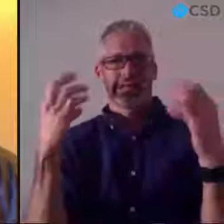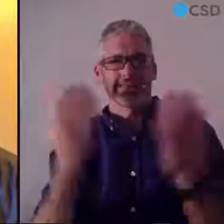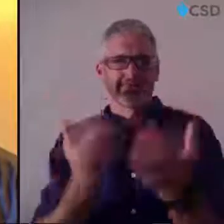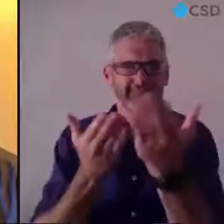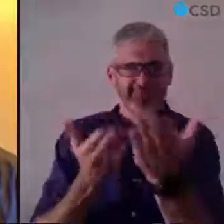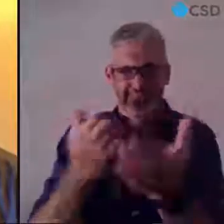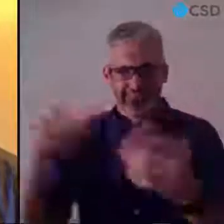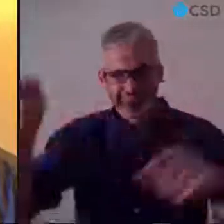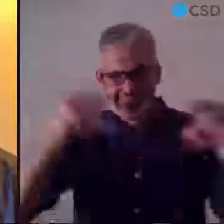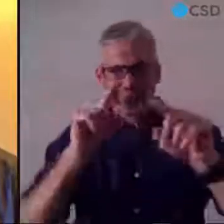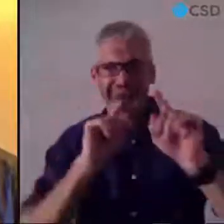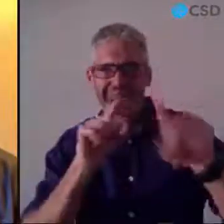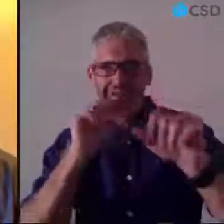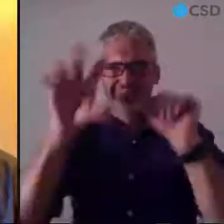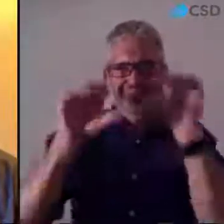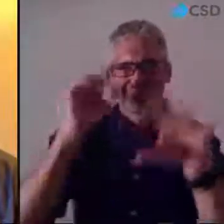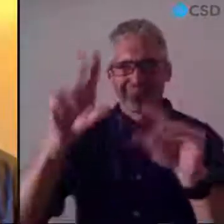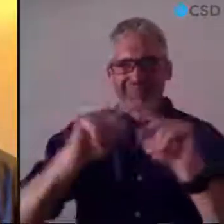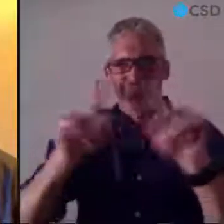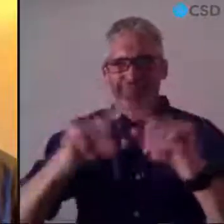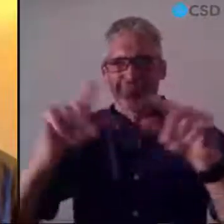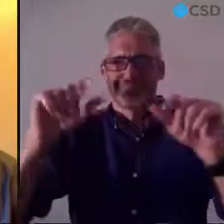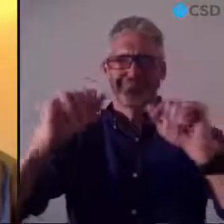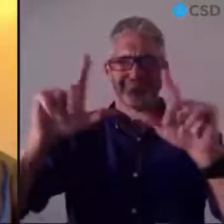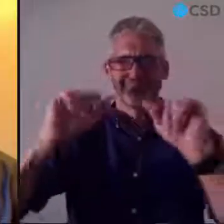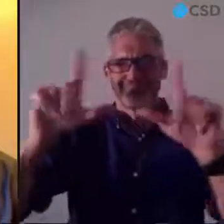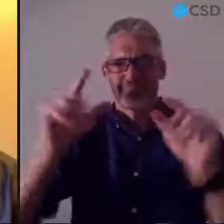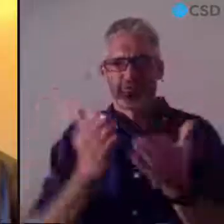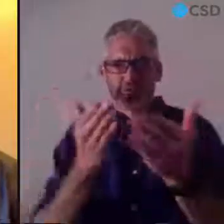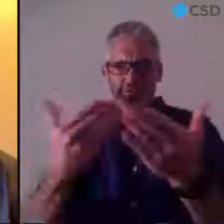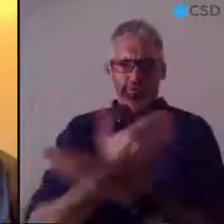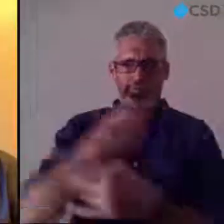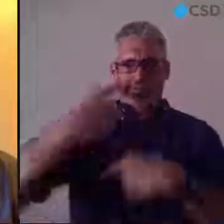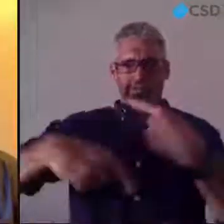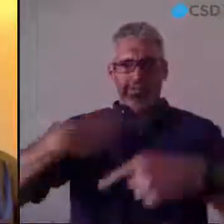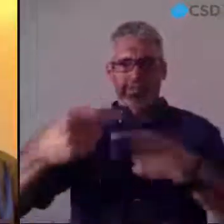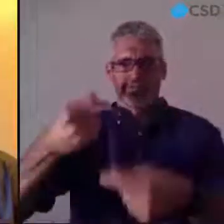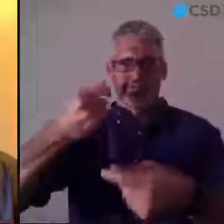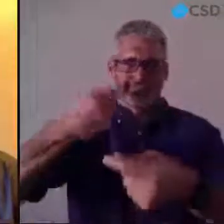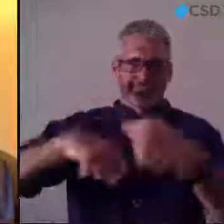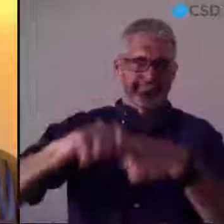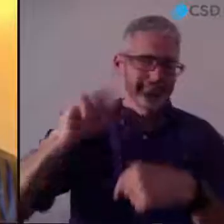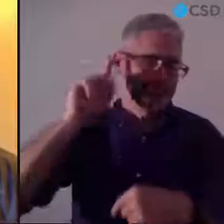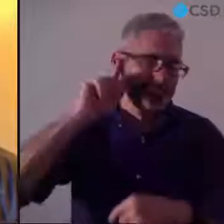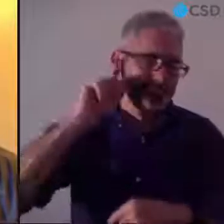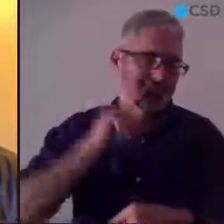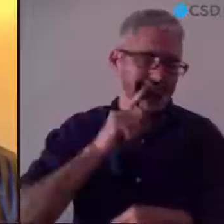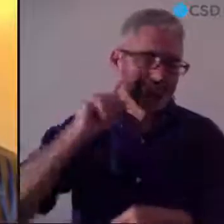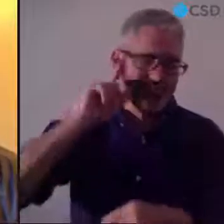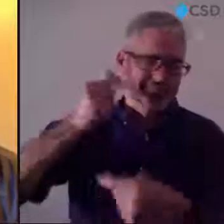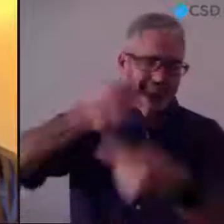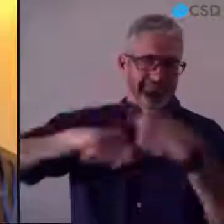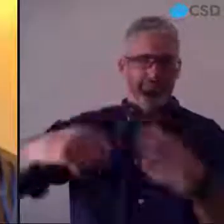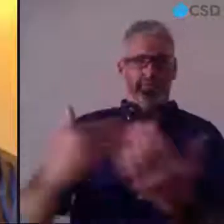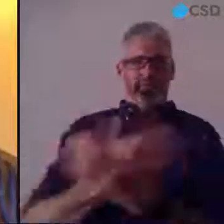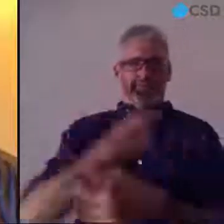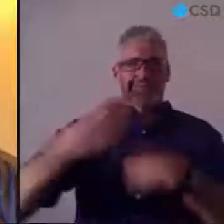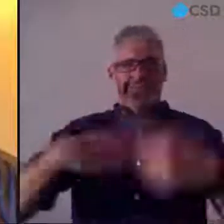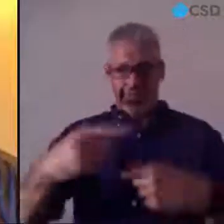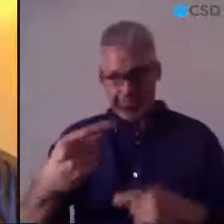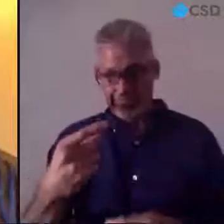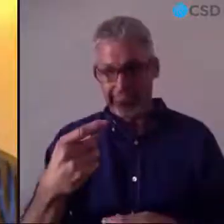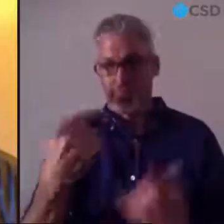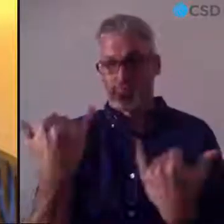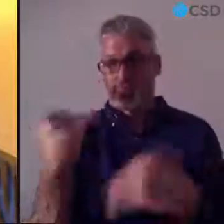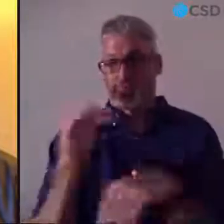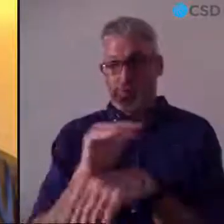week's responses were really good about different signs for deaf, different ideas. People put up different videos about changing the